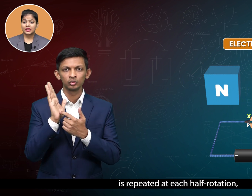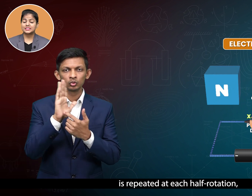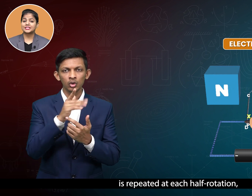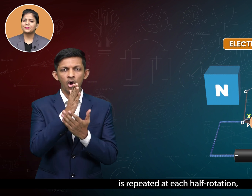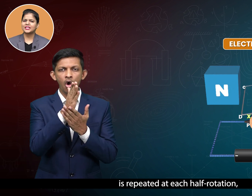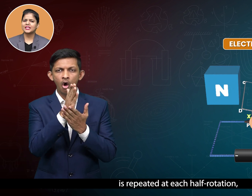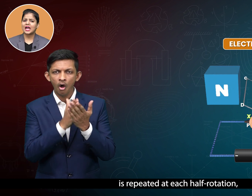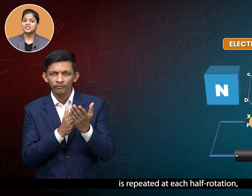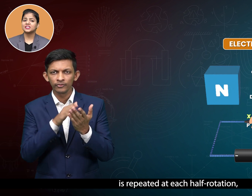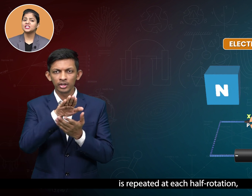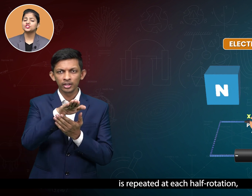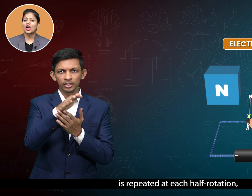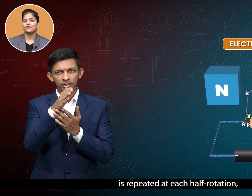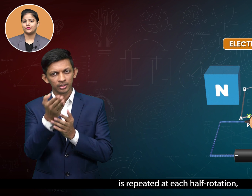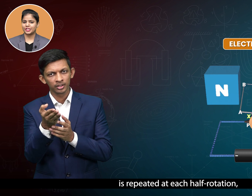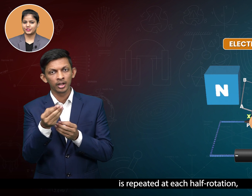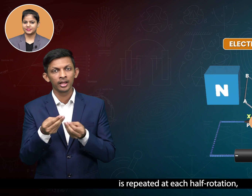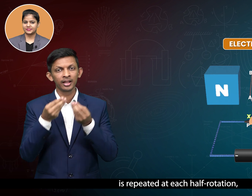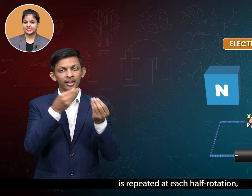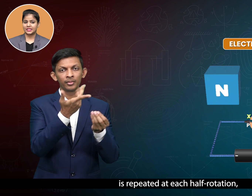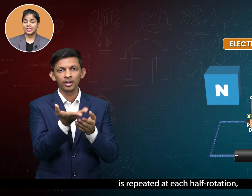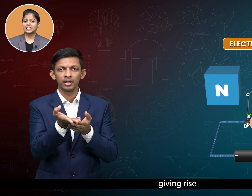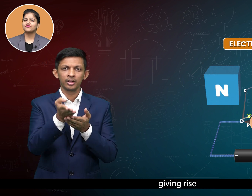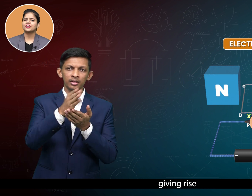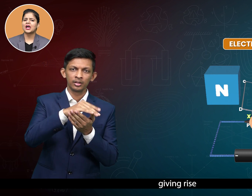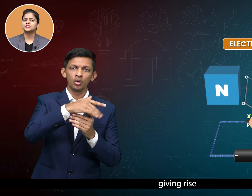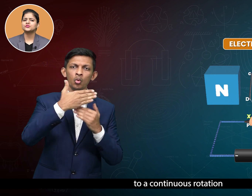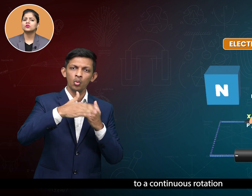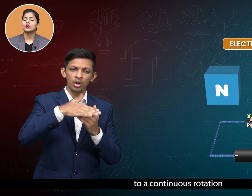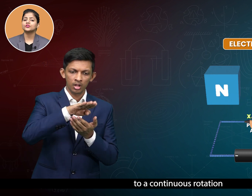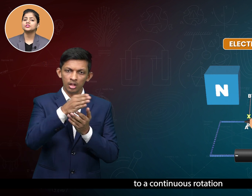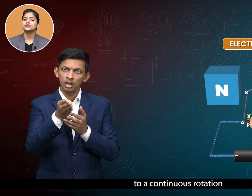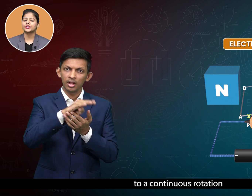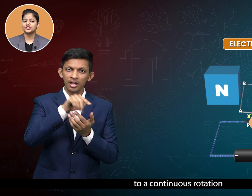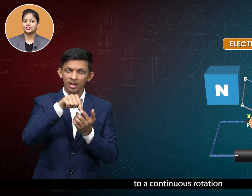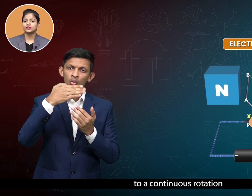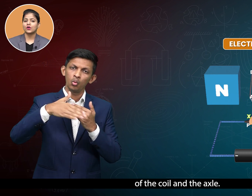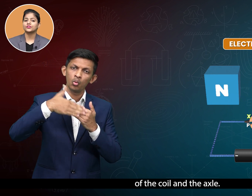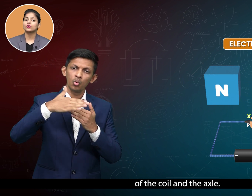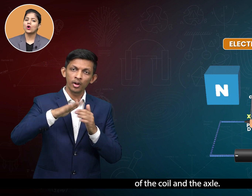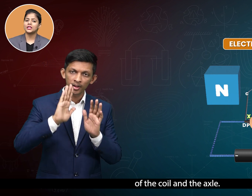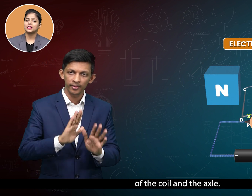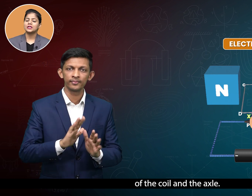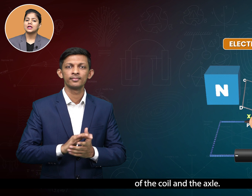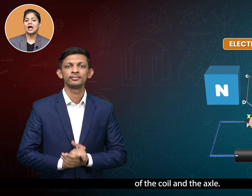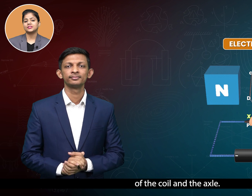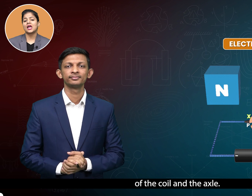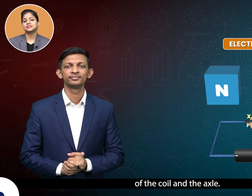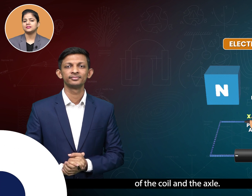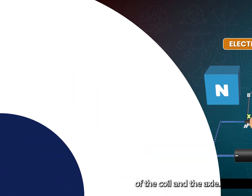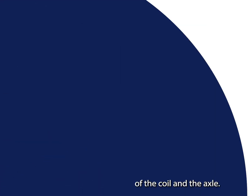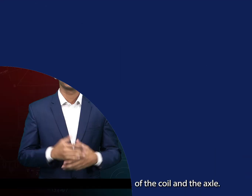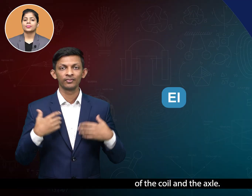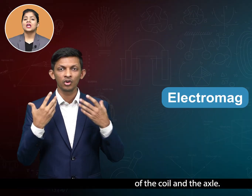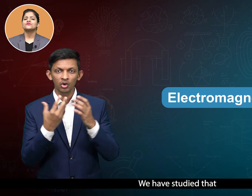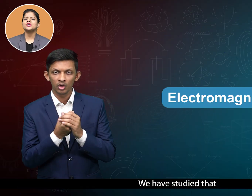current is repeated at each half rotation, giving rise to a continuous rotation of the coil and the